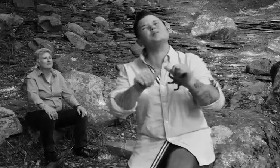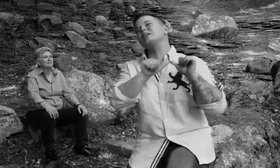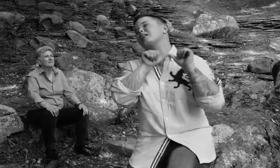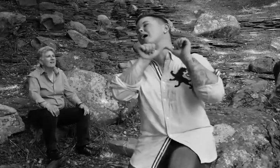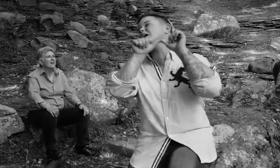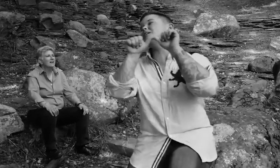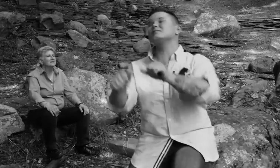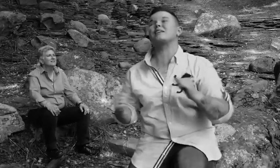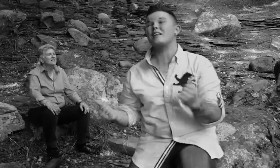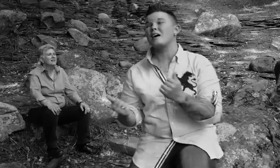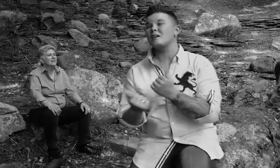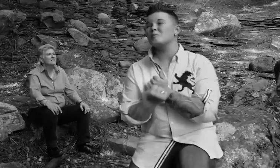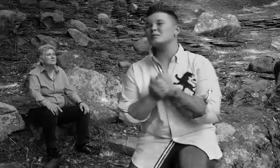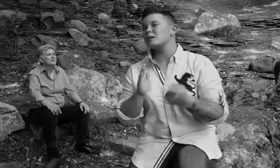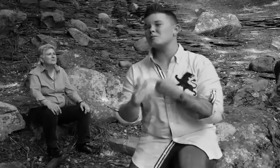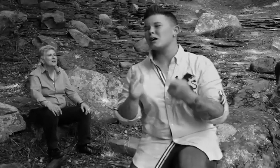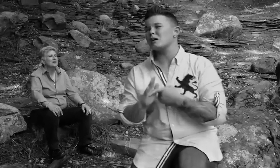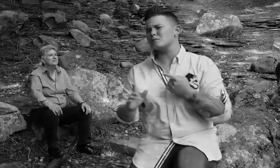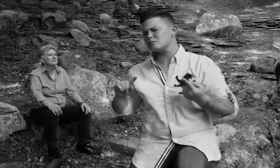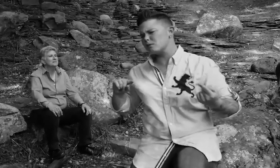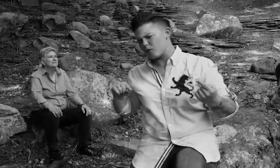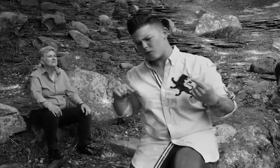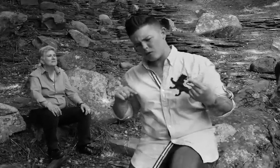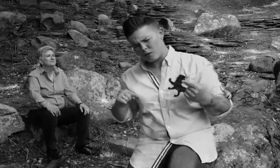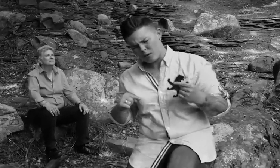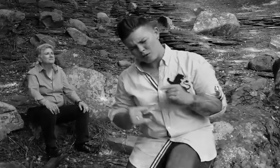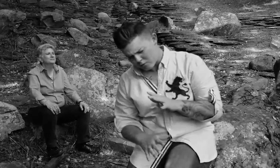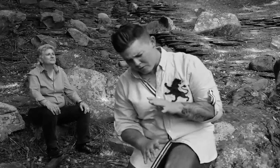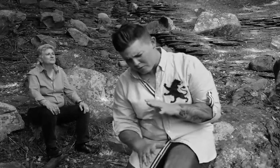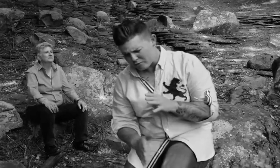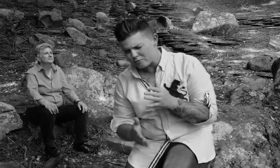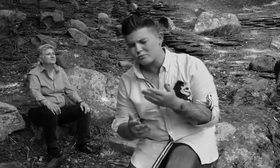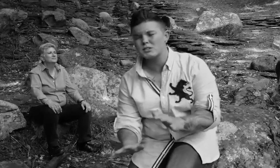Sometimes it hurts instead.